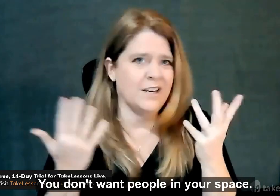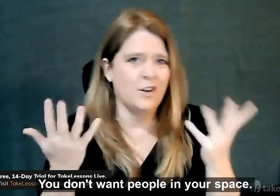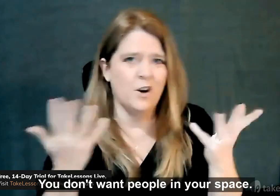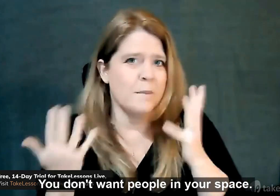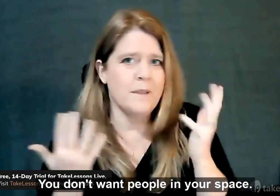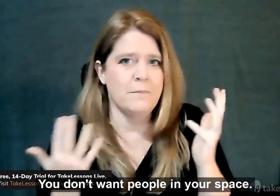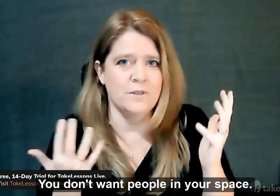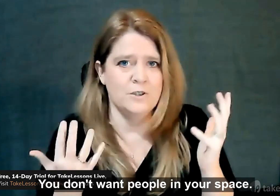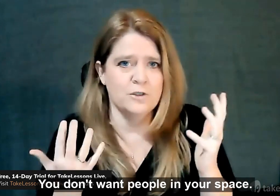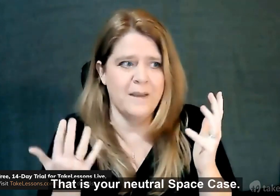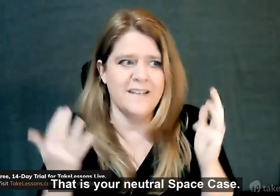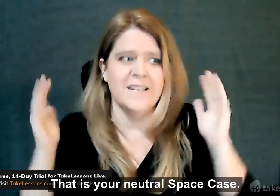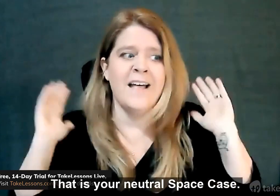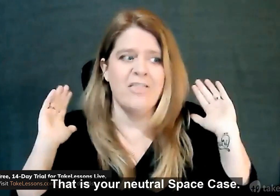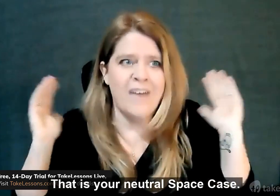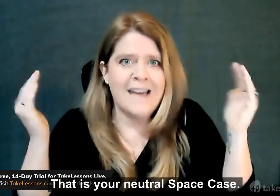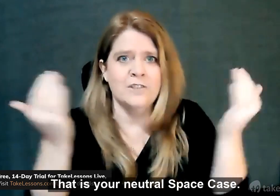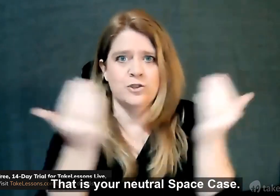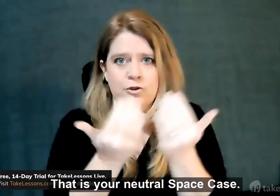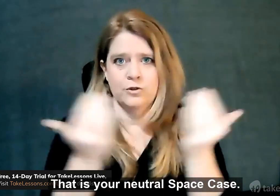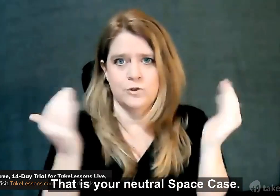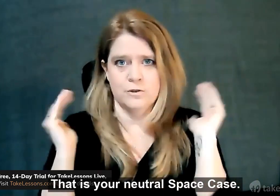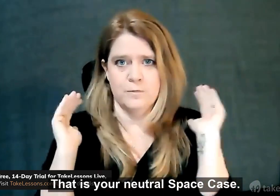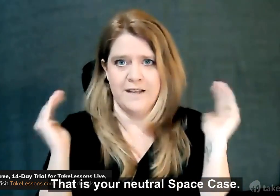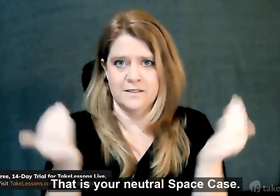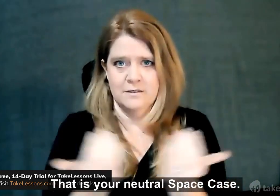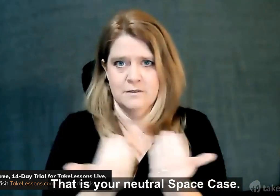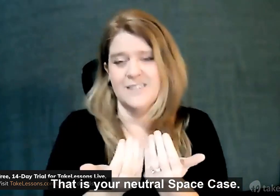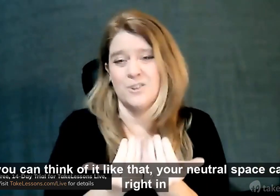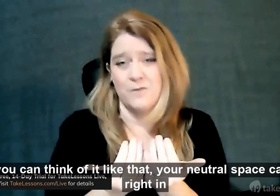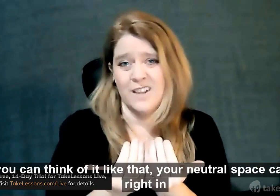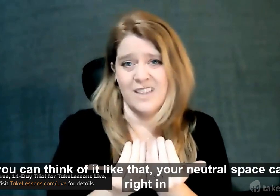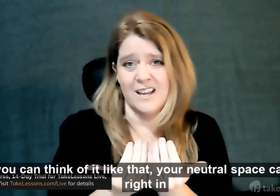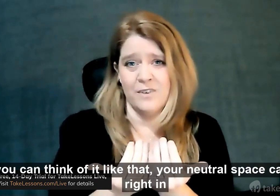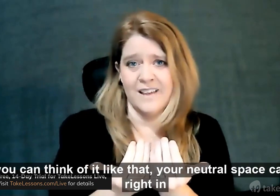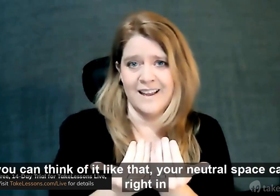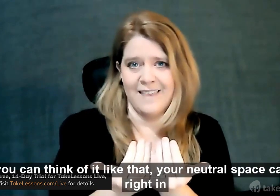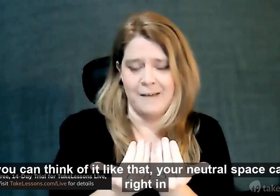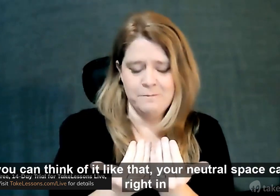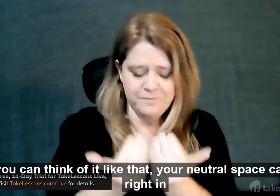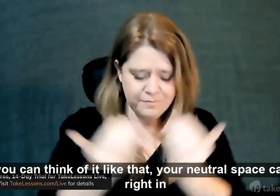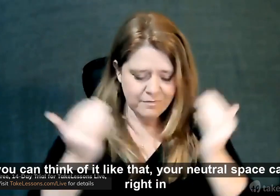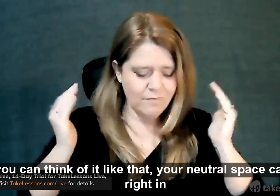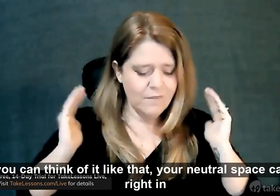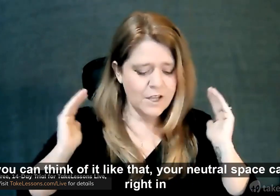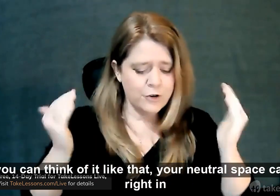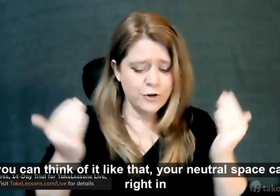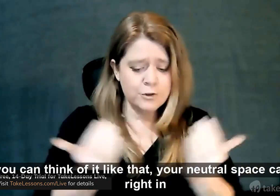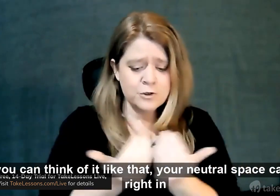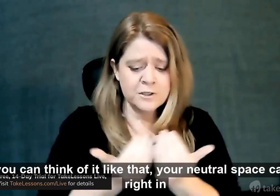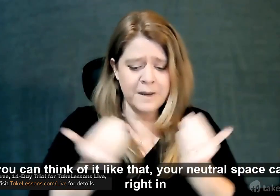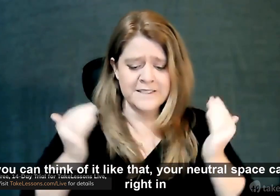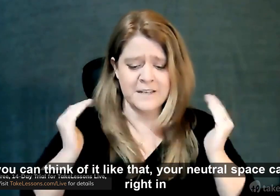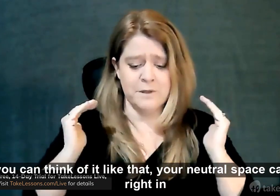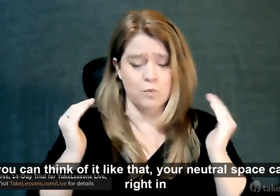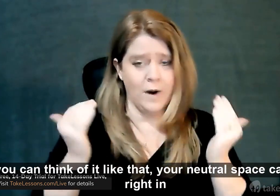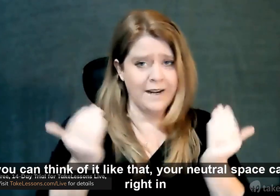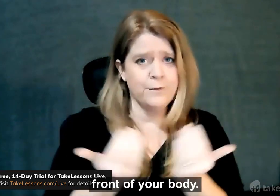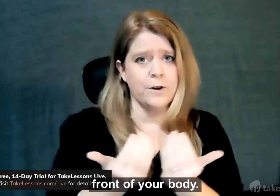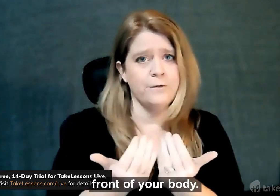don't want people in your space. That is your neutral space, okay? So if you can think of it like that. Your neutral space can be right in front of your